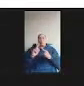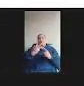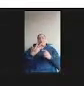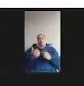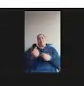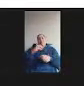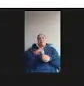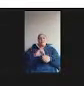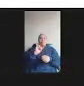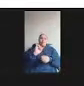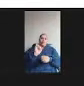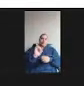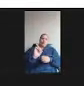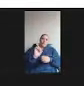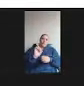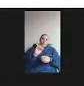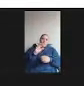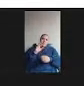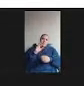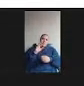the